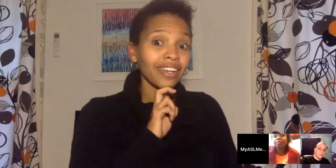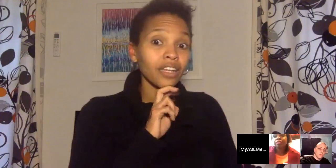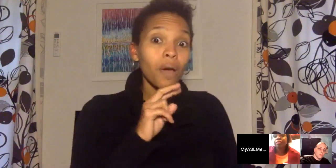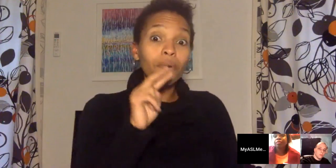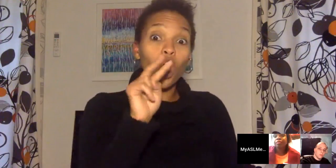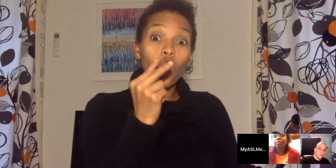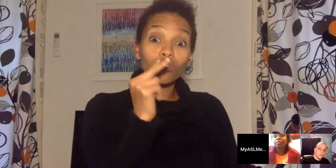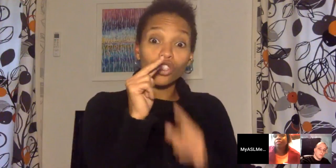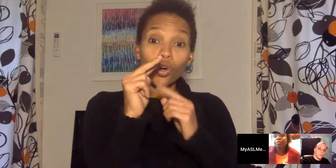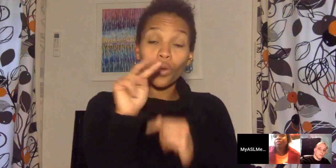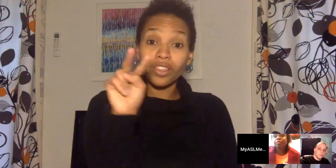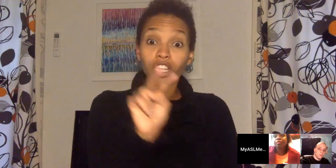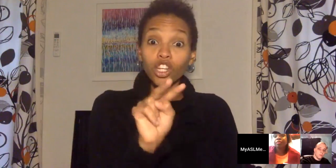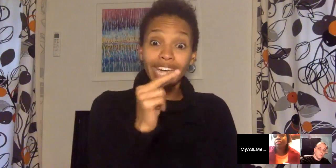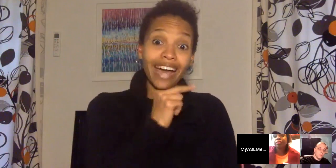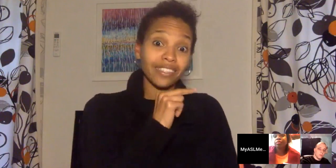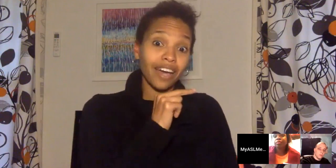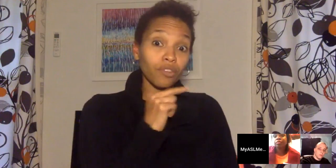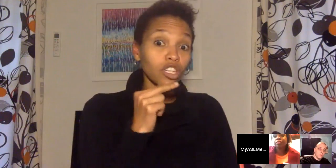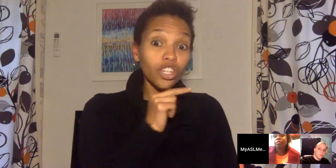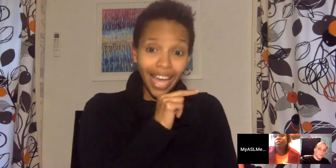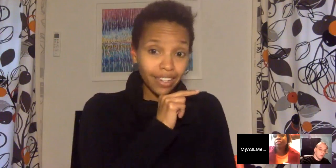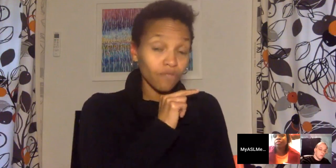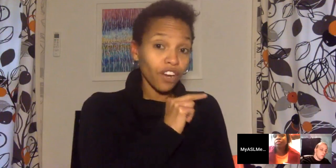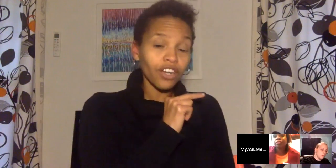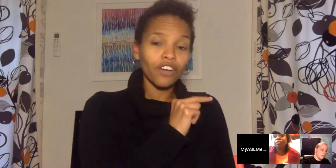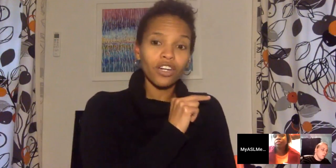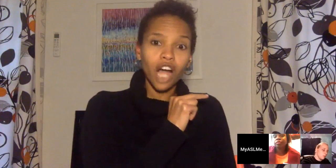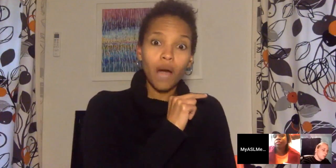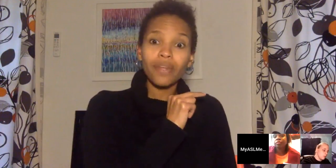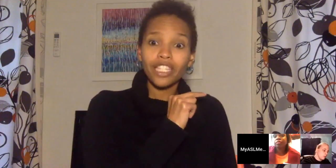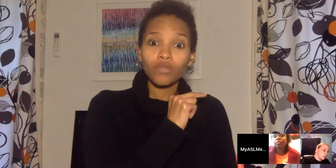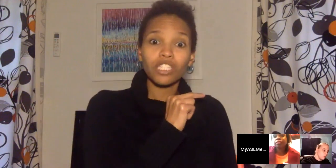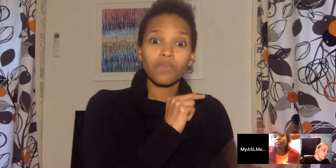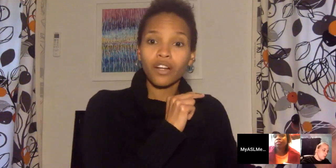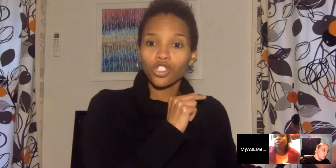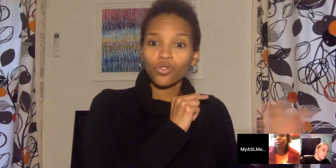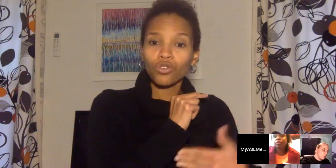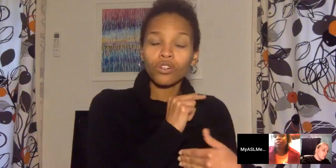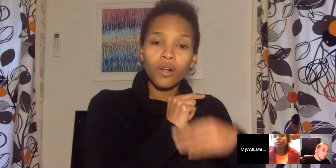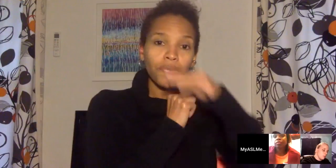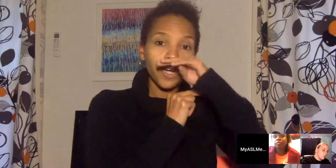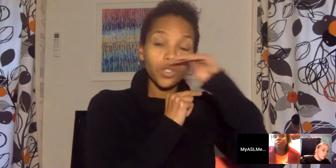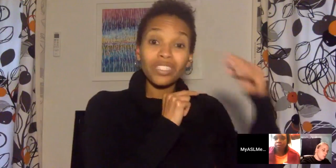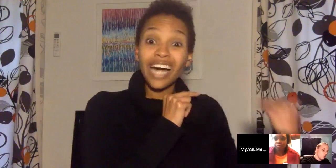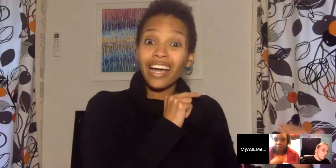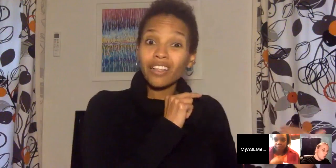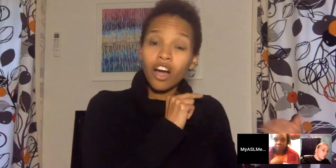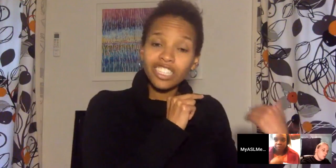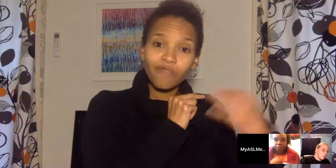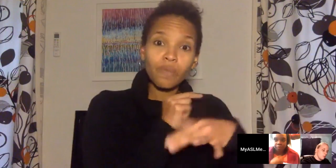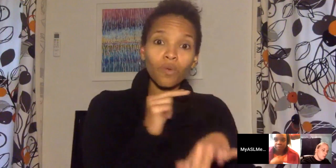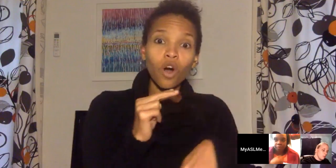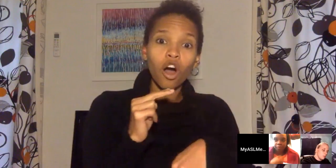sign, but also with the look at sign, which look at is very, very common as a response to a dialogue. Deaf people will